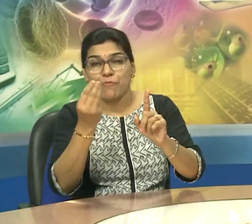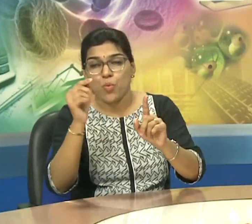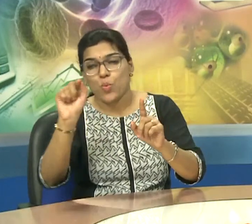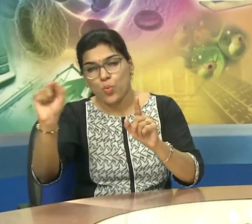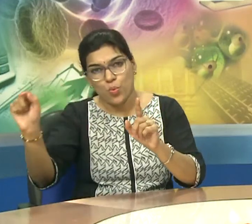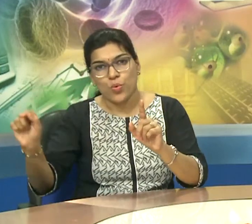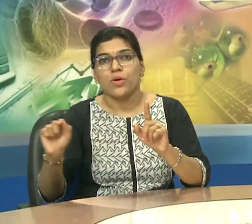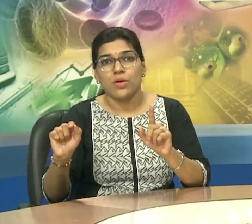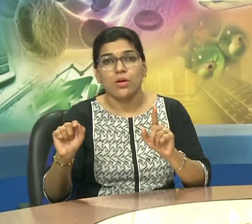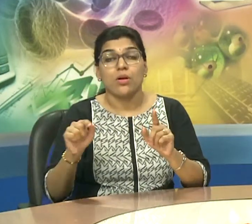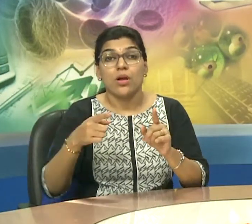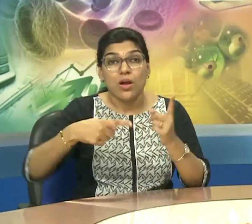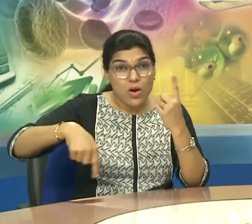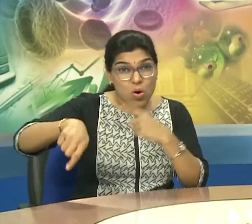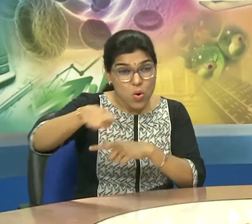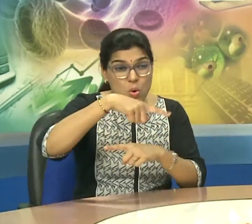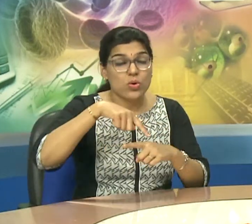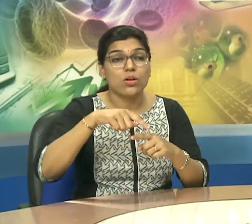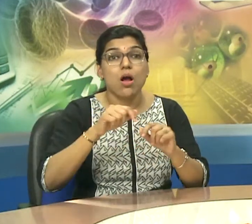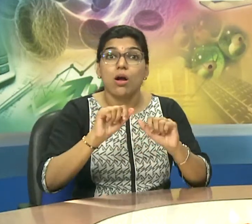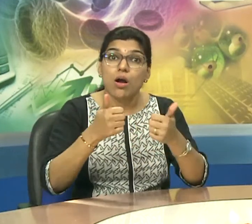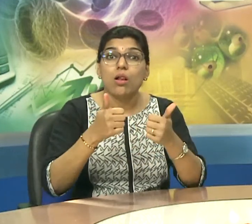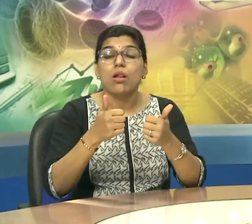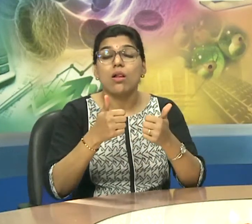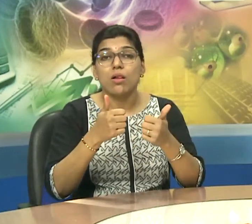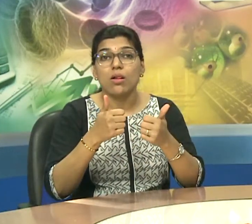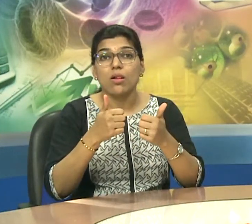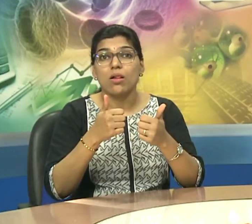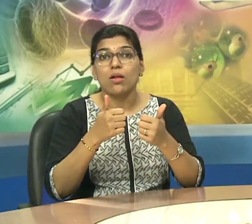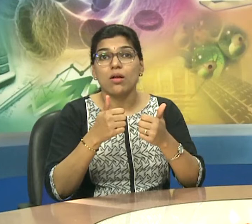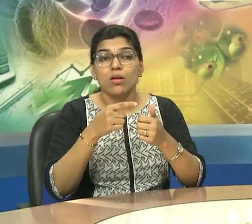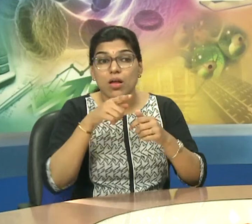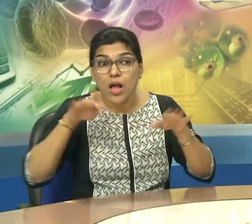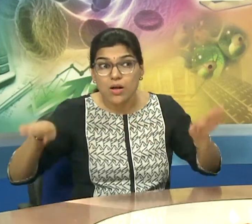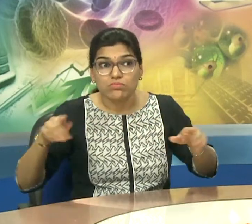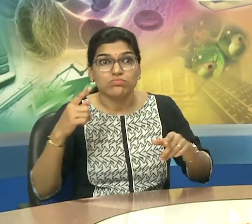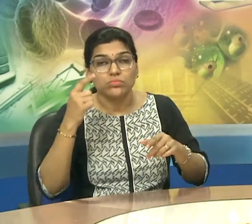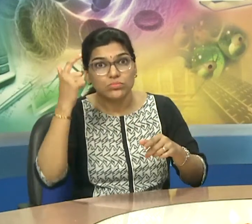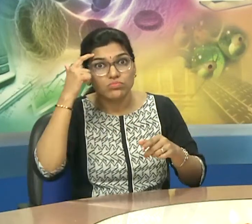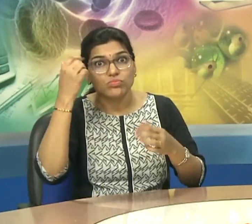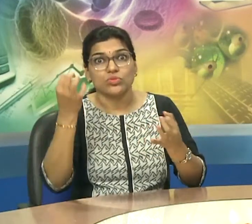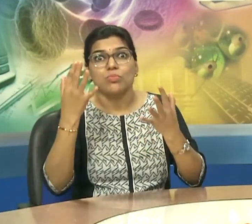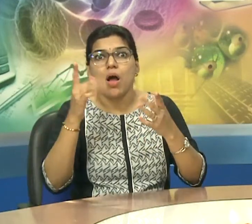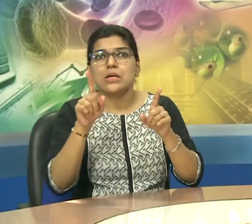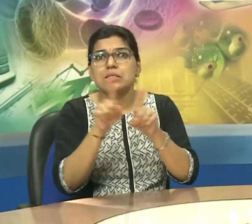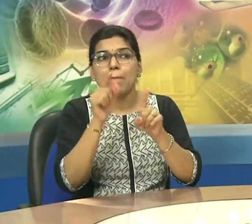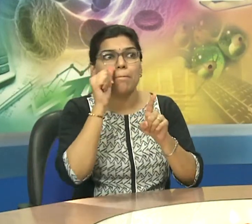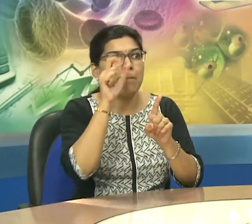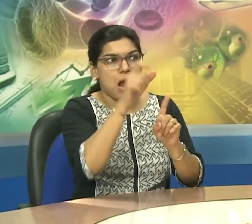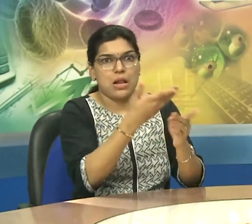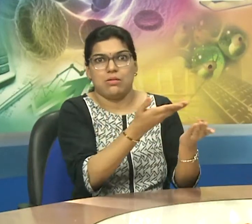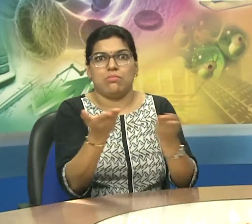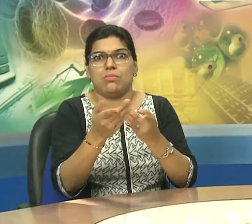talk. But there are few species which can